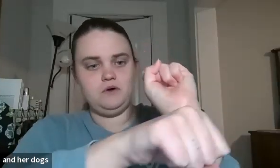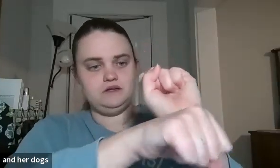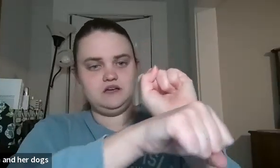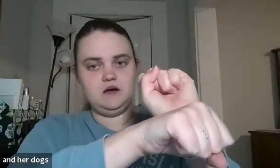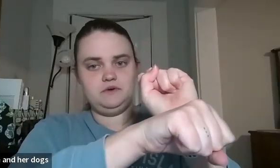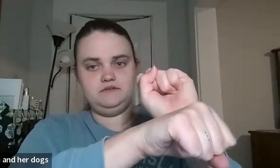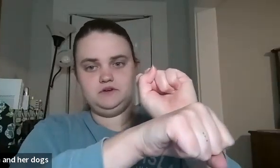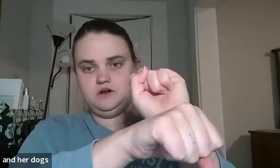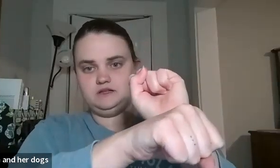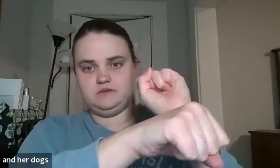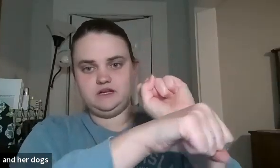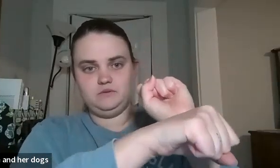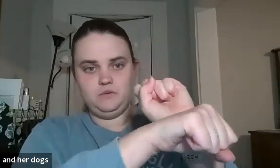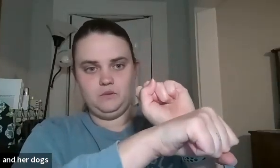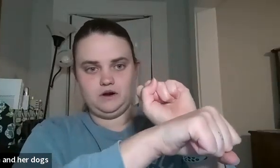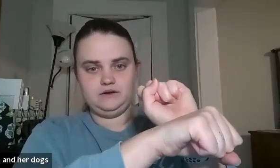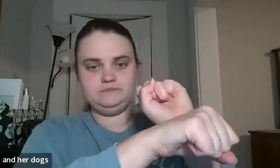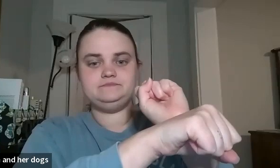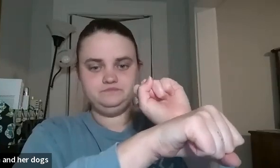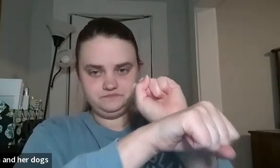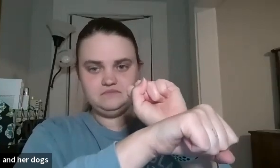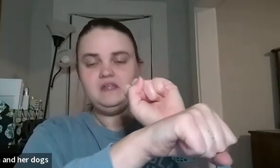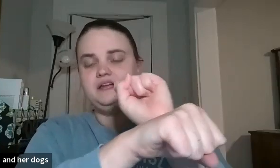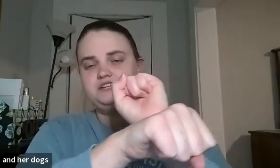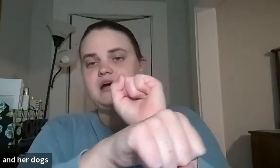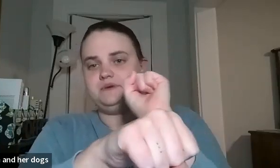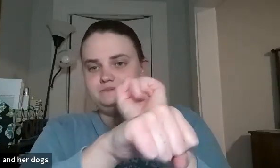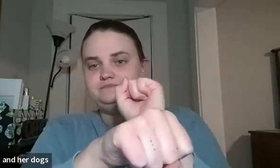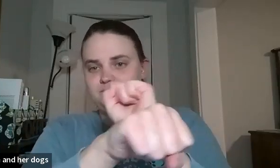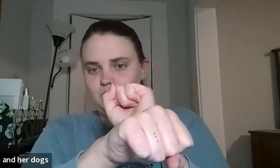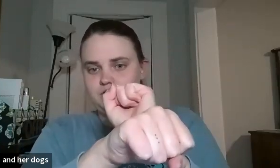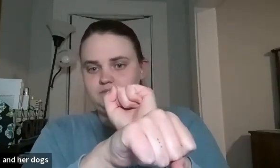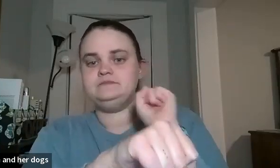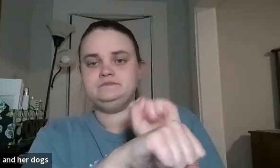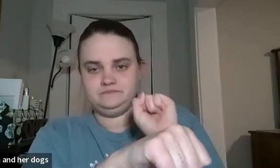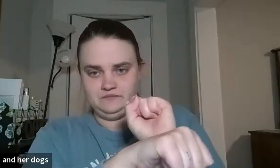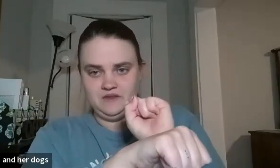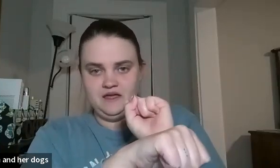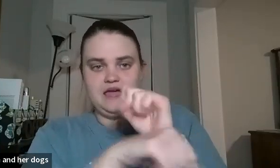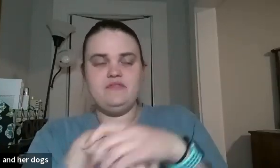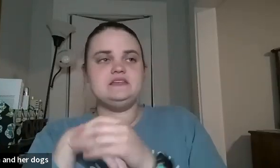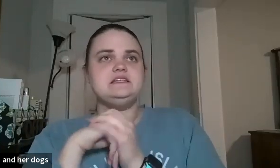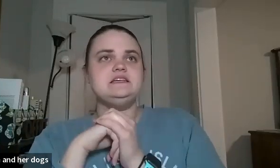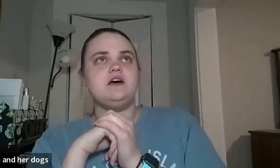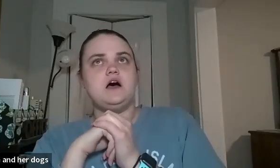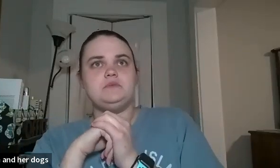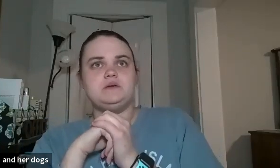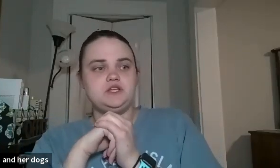on top of your non-dominant, work. And you tap it, work. And this is can be